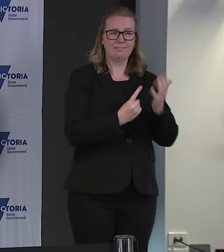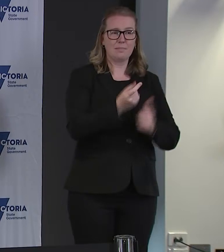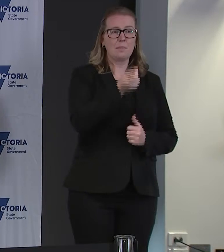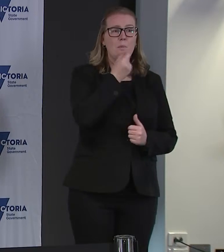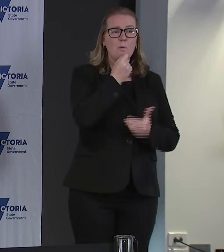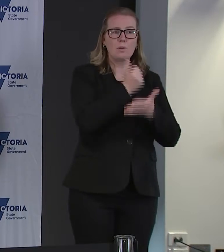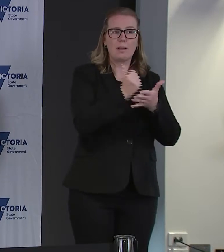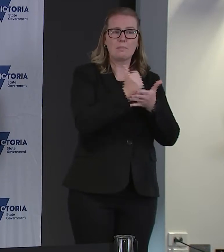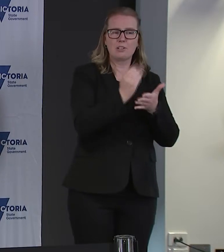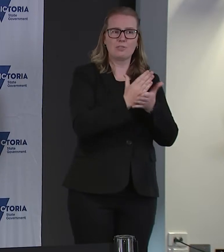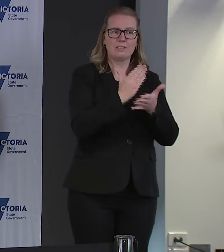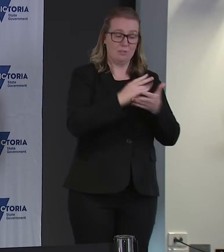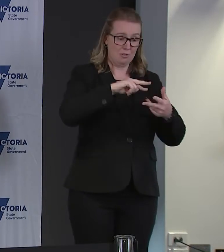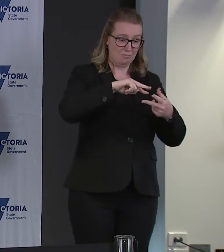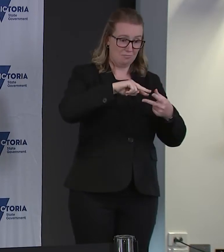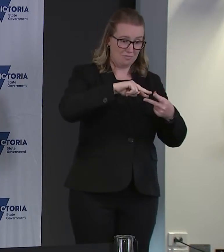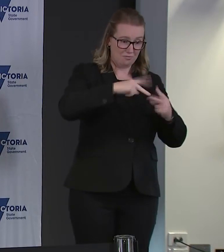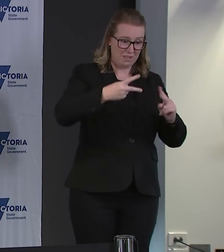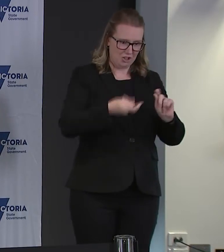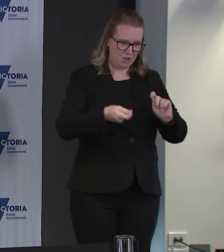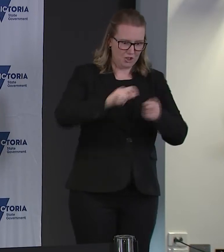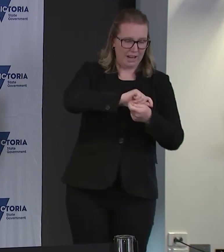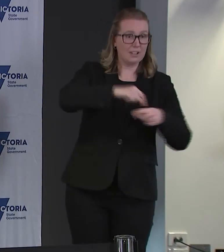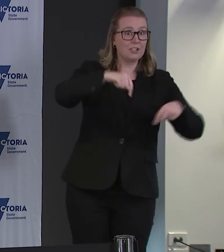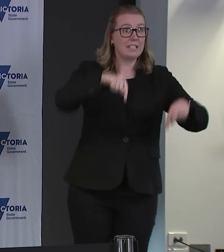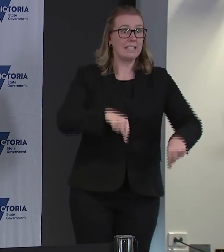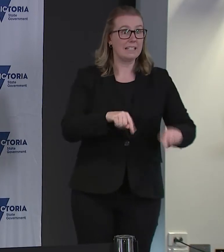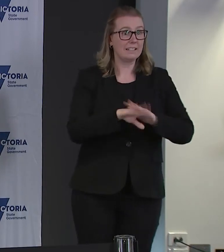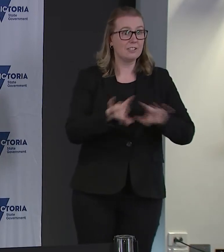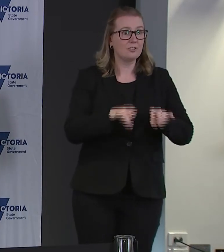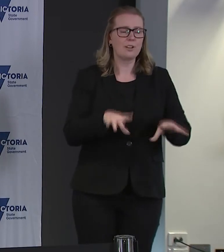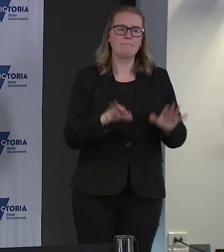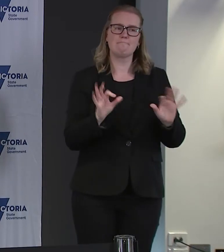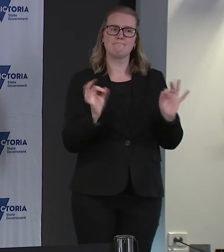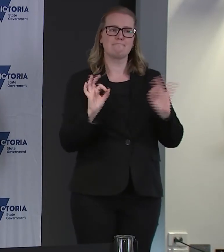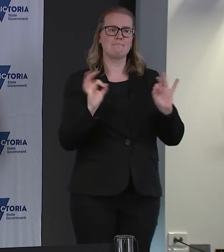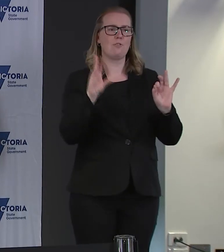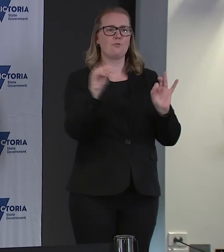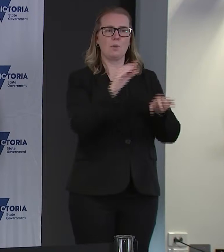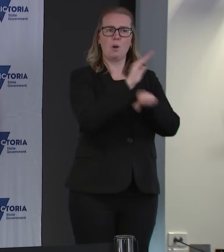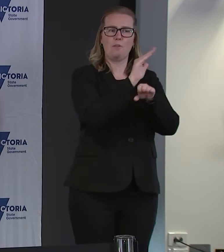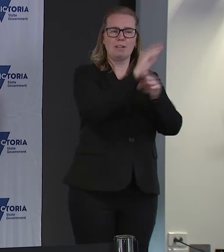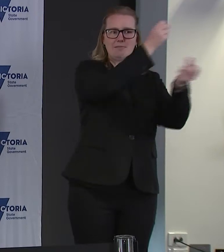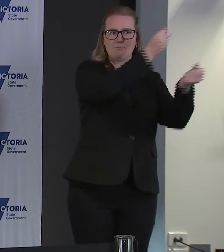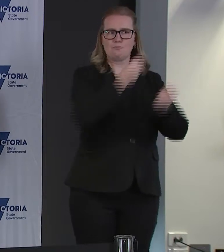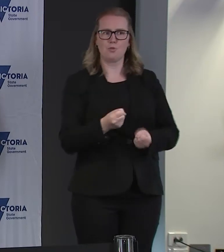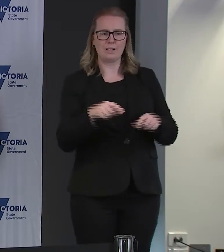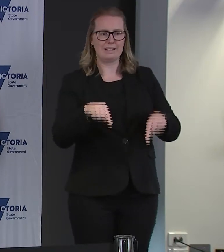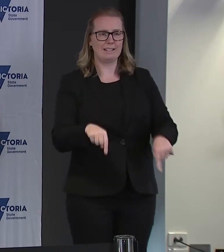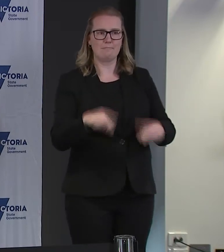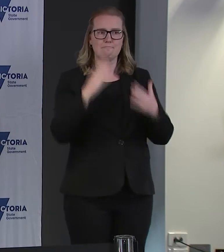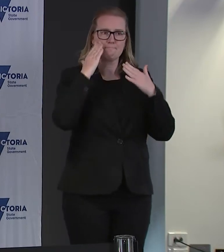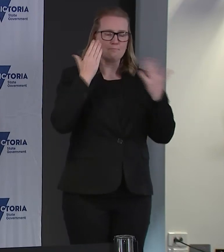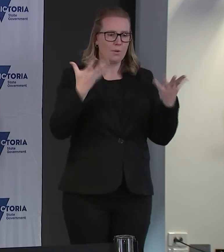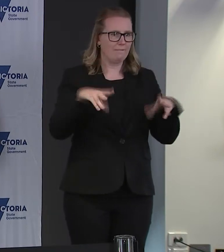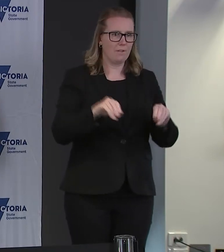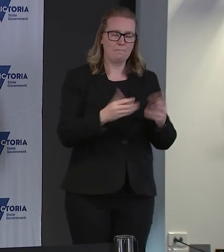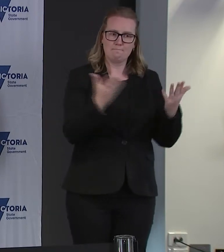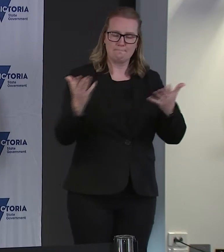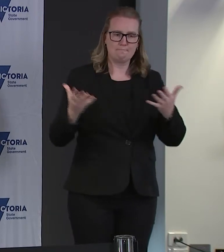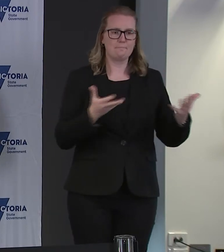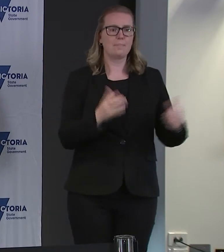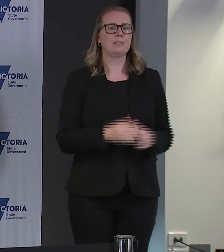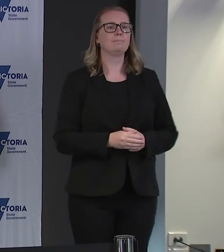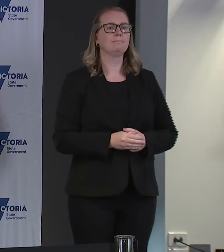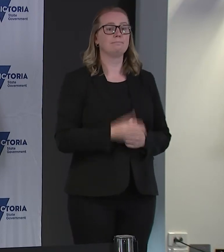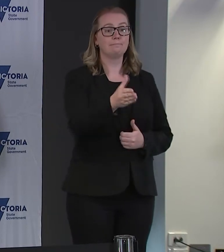have mutated in Australia. Would have been a separate importation. Cannot say if it was a quarantine leak, and we cannot say where that might have happened. Does that mean, despite all